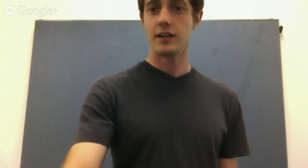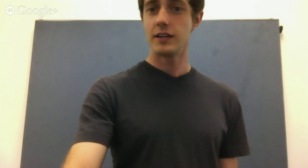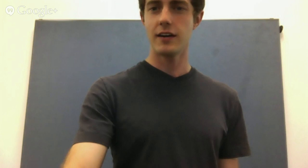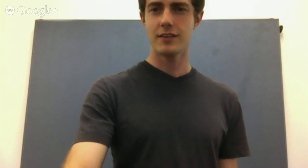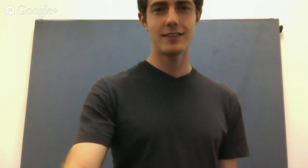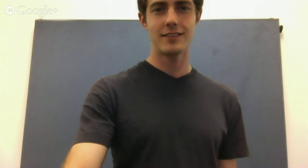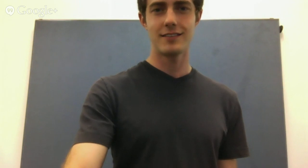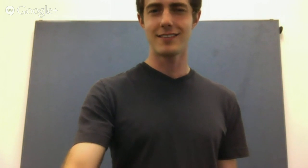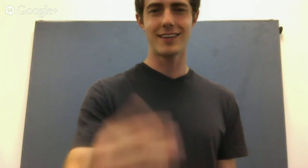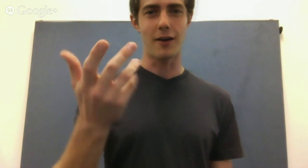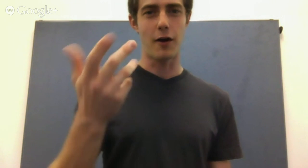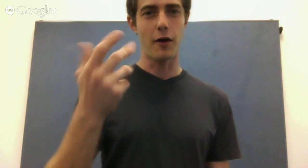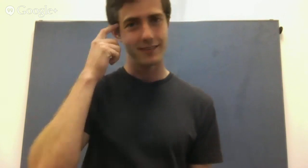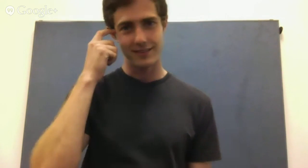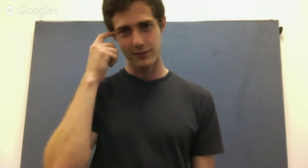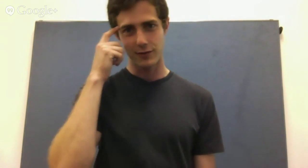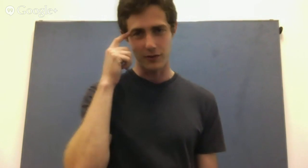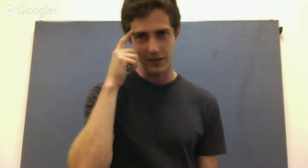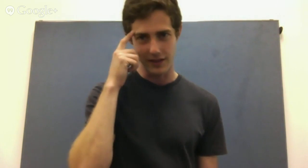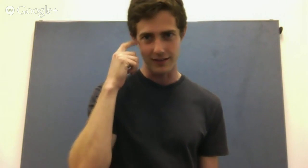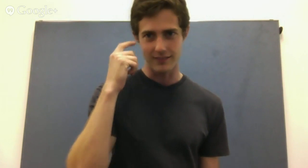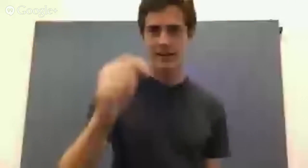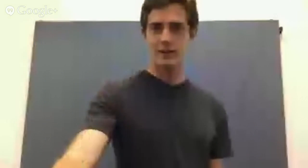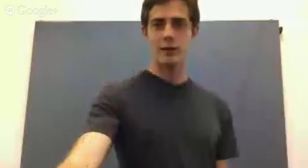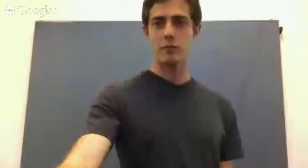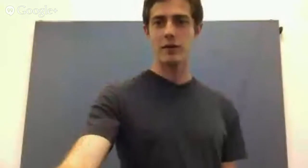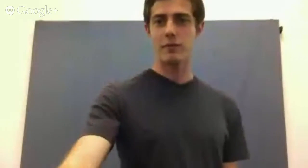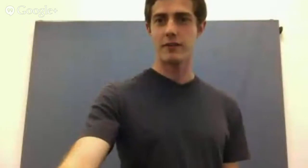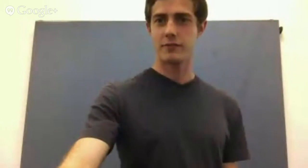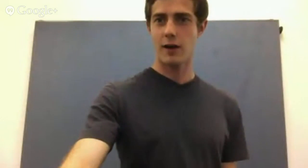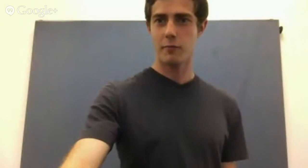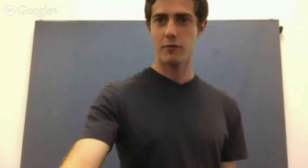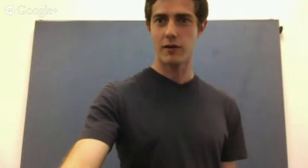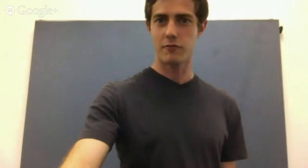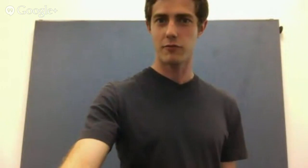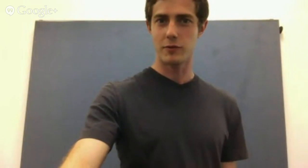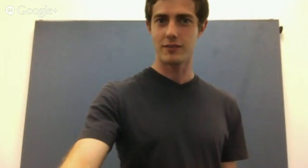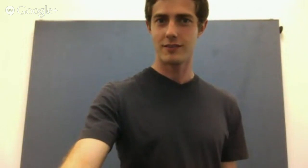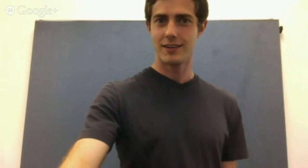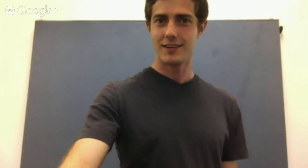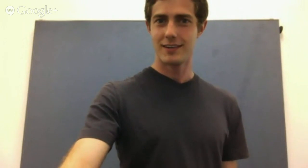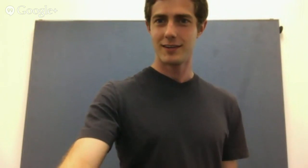okay, it's like all this is so delayed. It's now dinging me about copyright infringement.